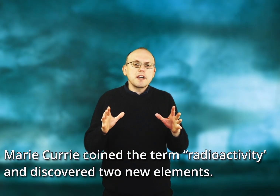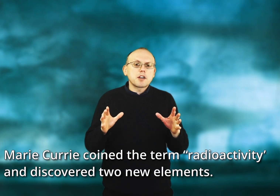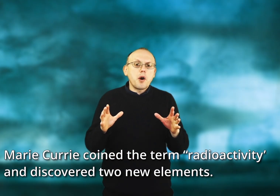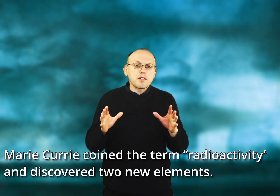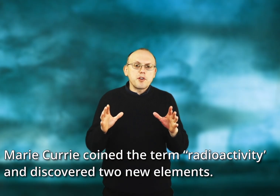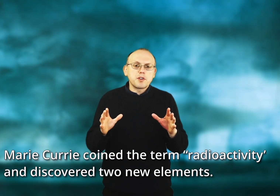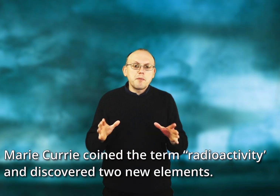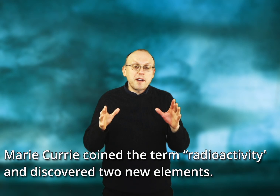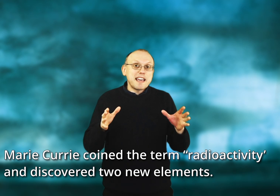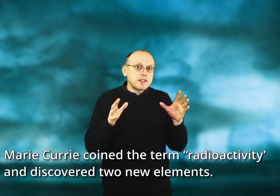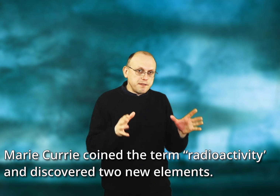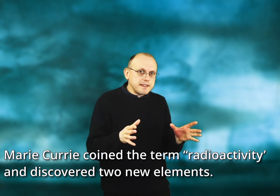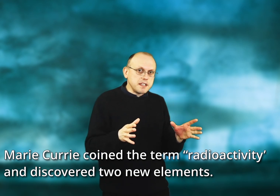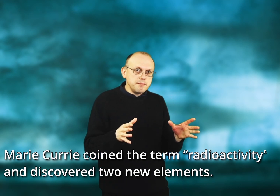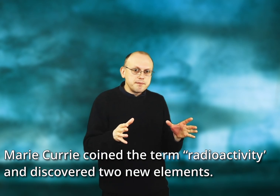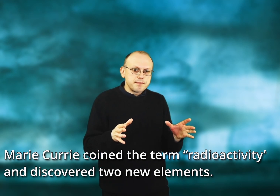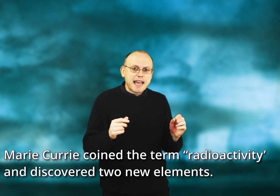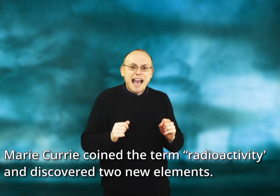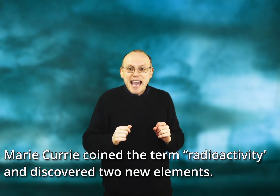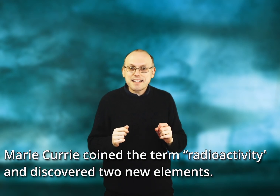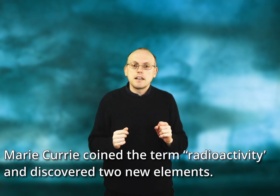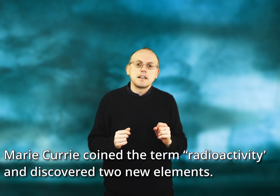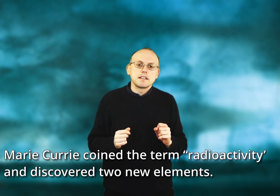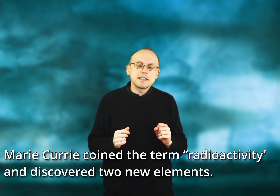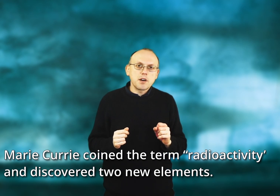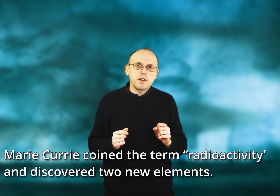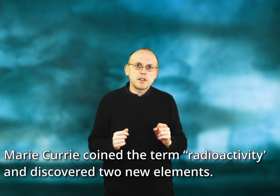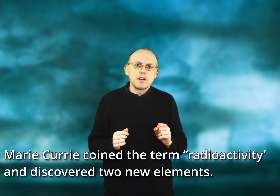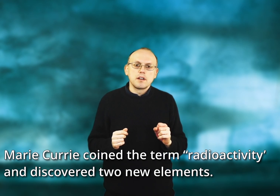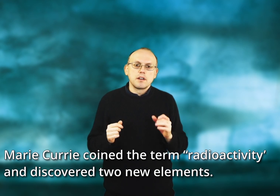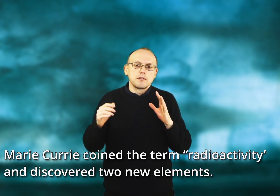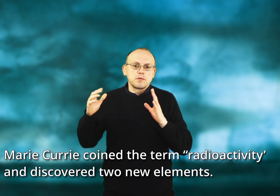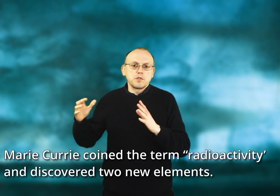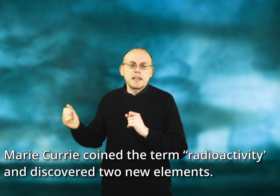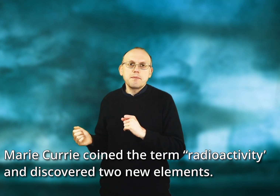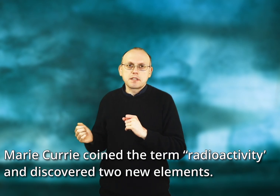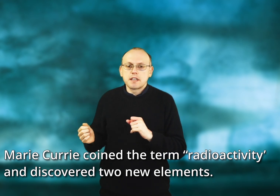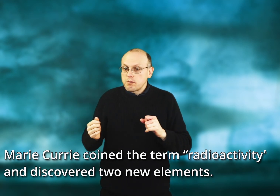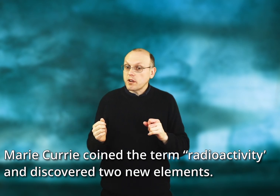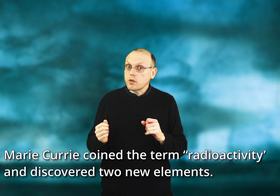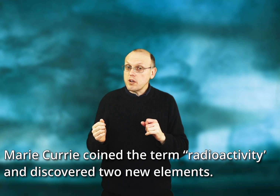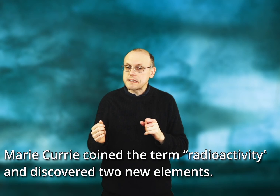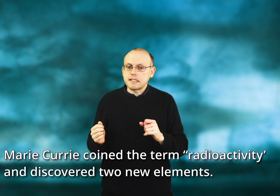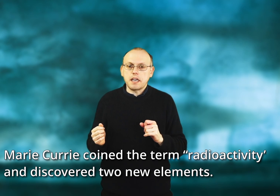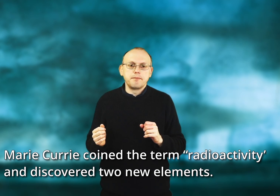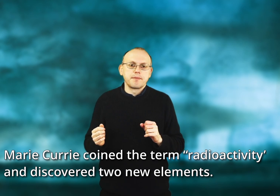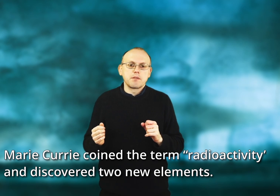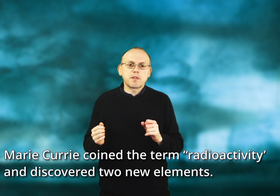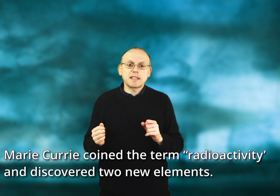coined the term radioactivity and discovered two new elements. We've got two clauses here. We've got Marie